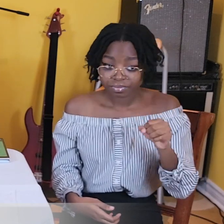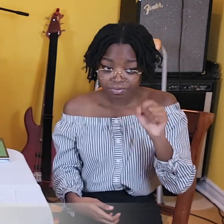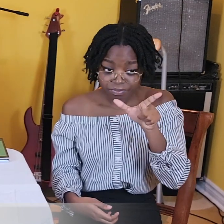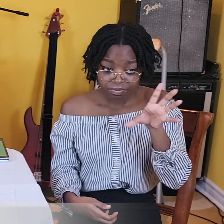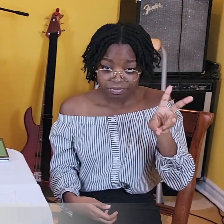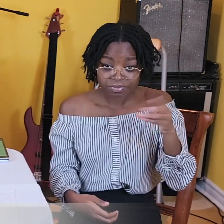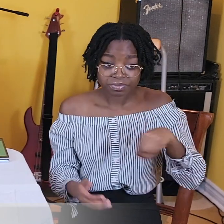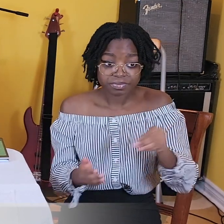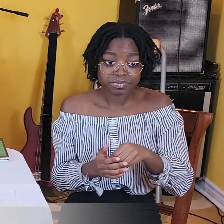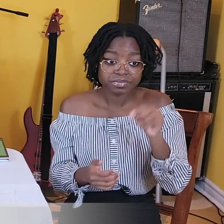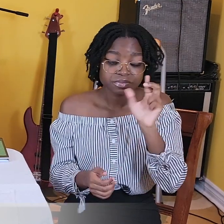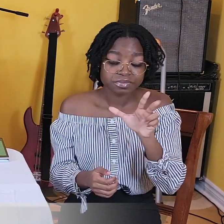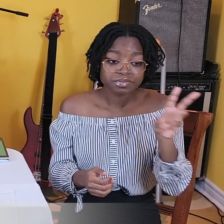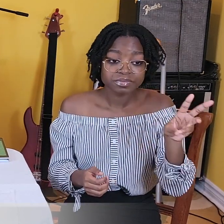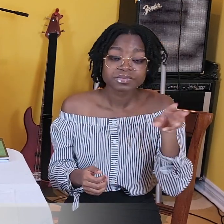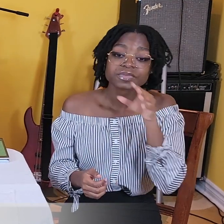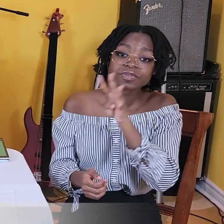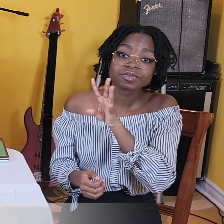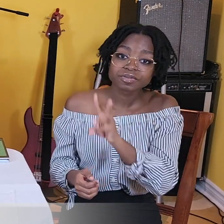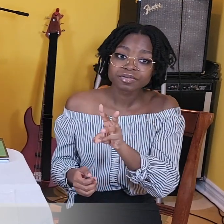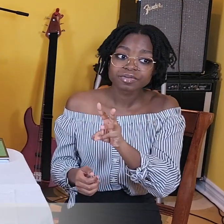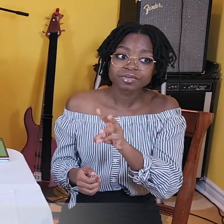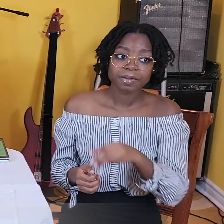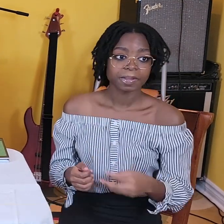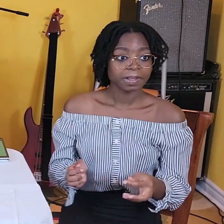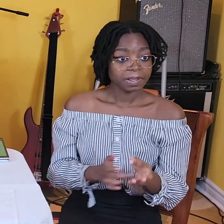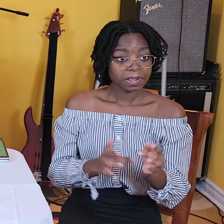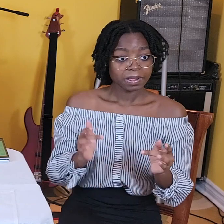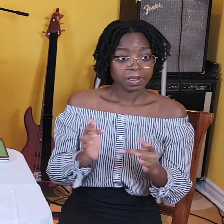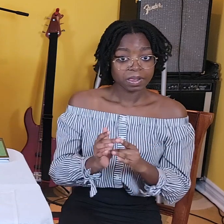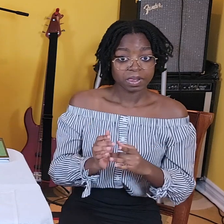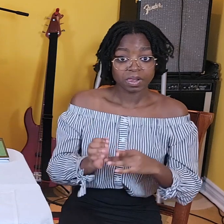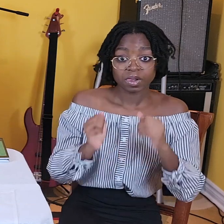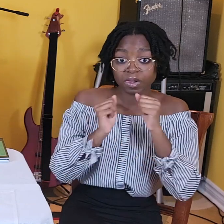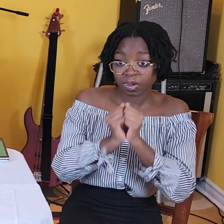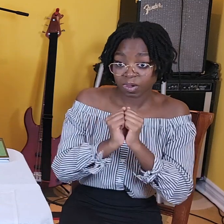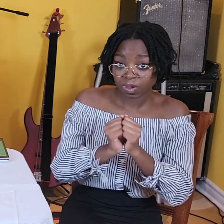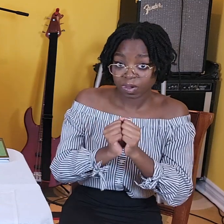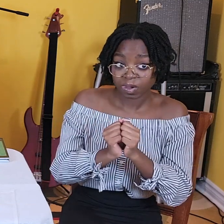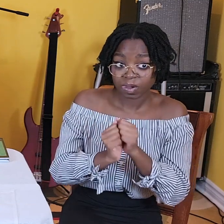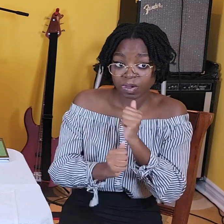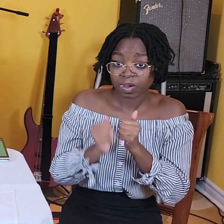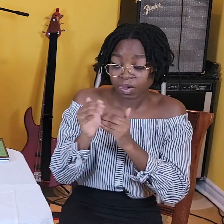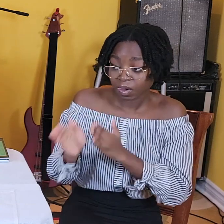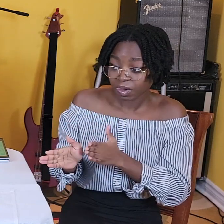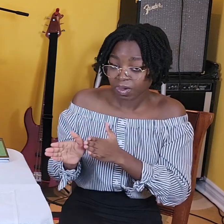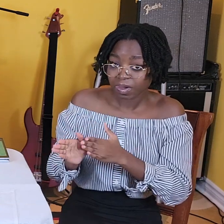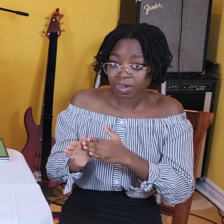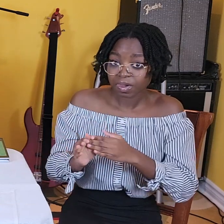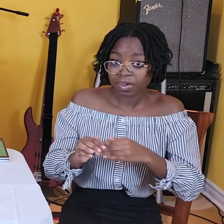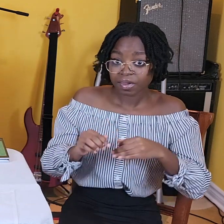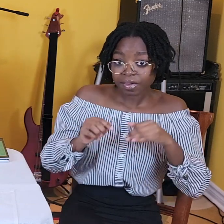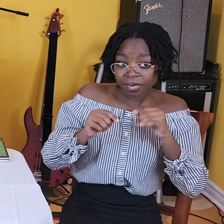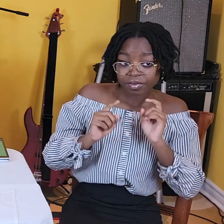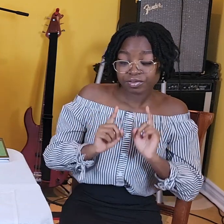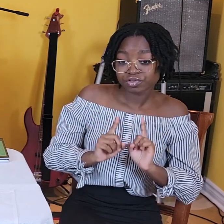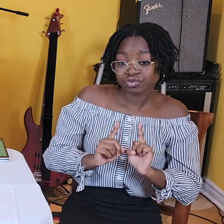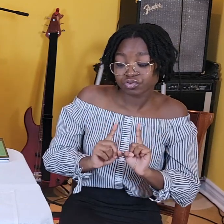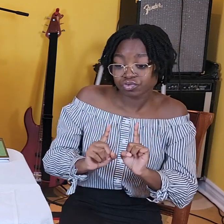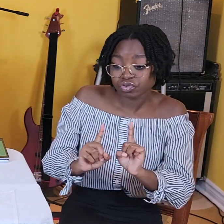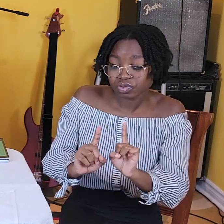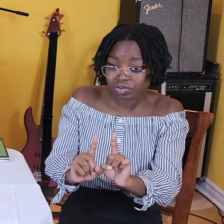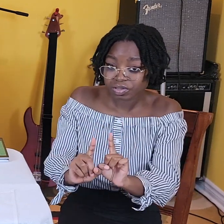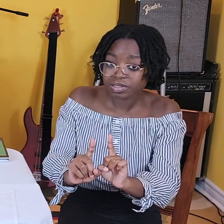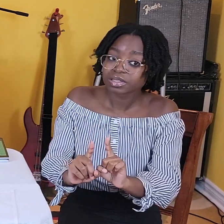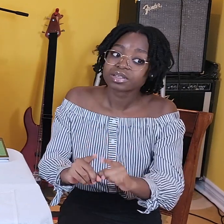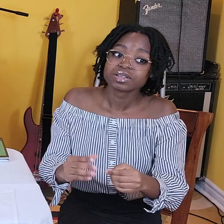46. Then Jesus came with them to a place called Gethsemane and said